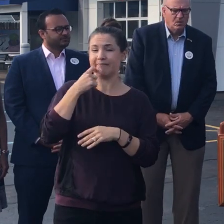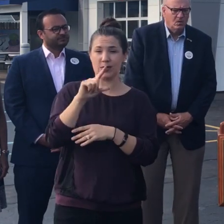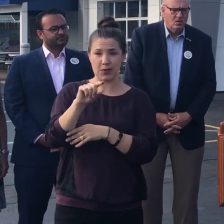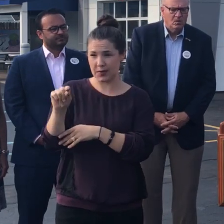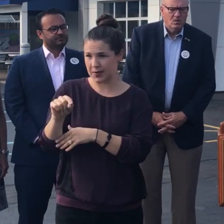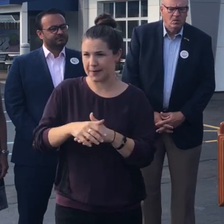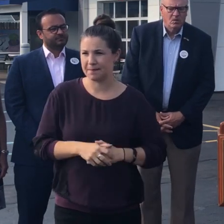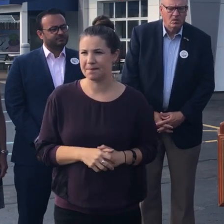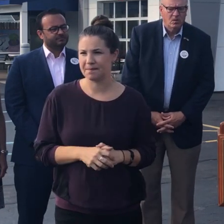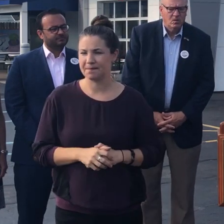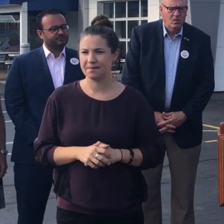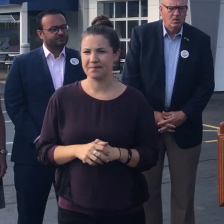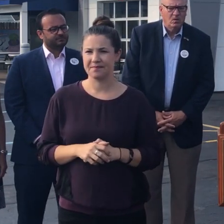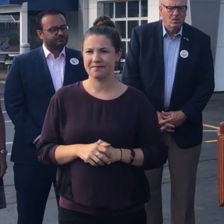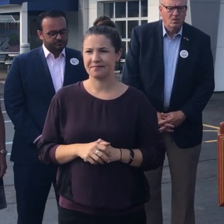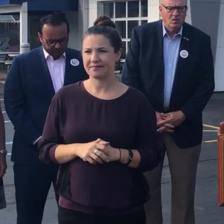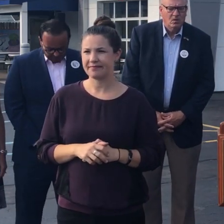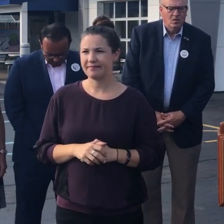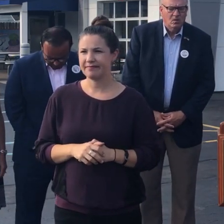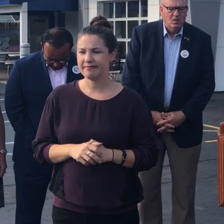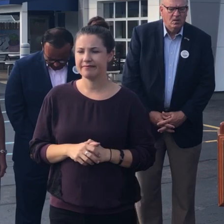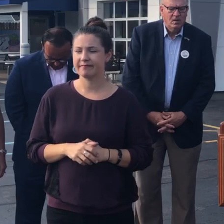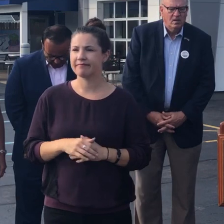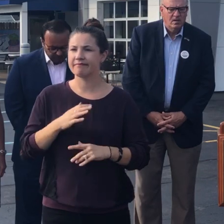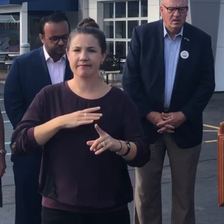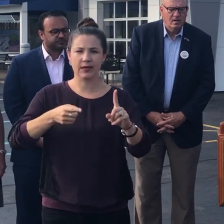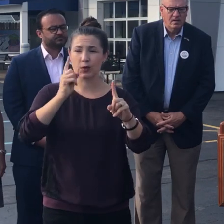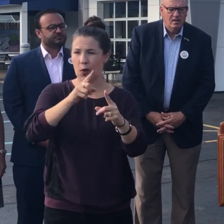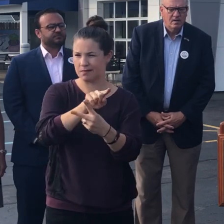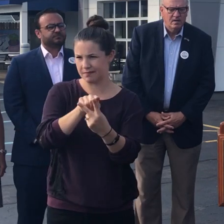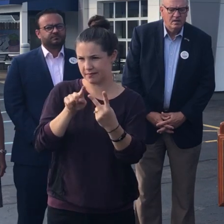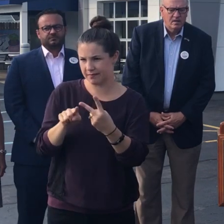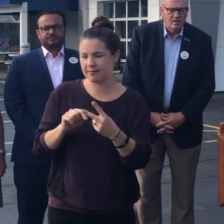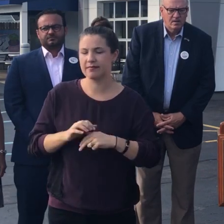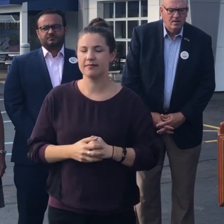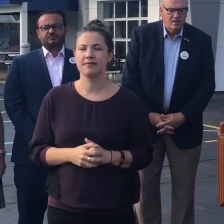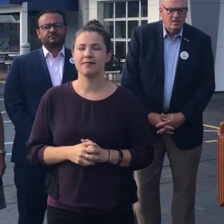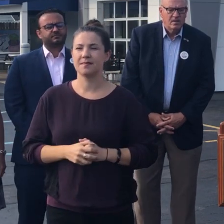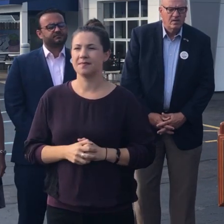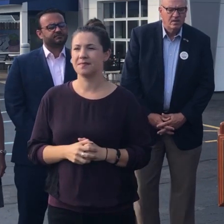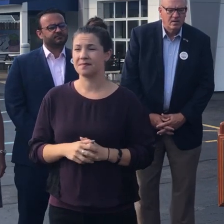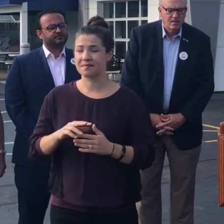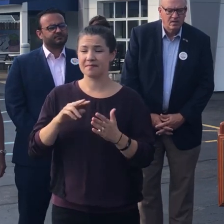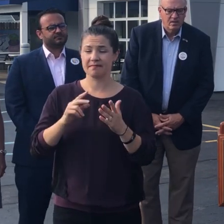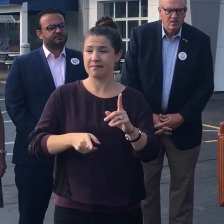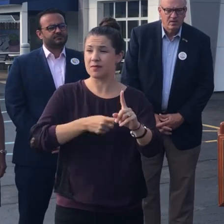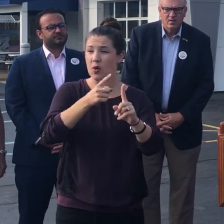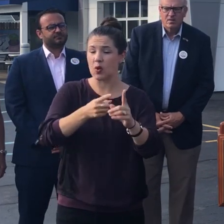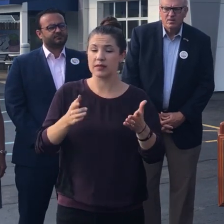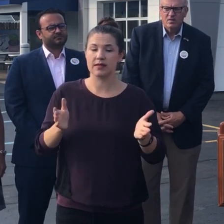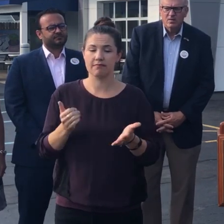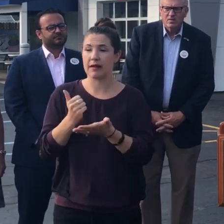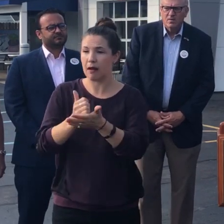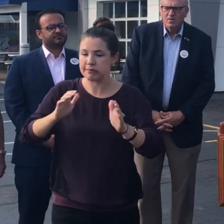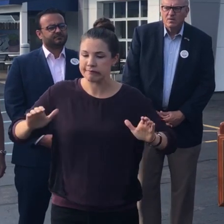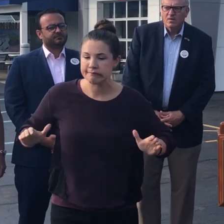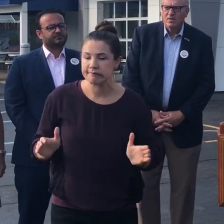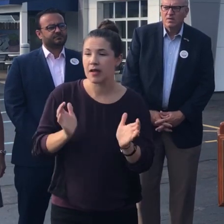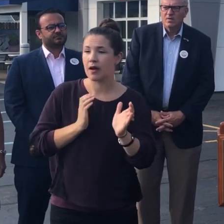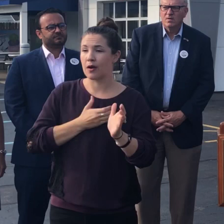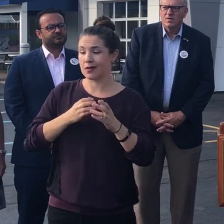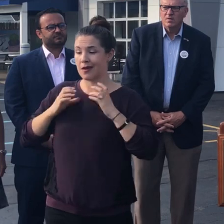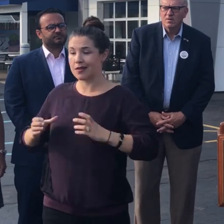are two aspects of this campaign, both of which are intended to help drive customers to our